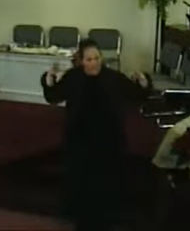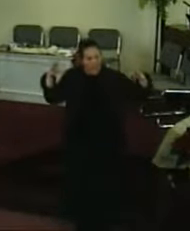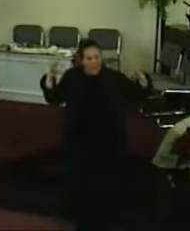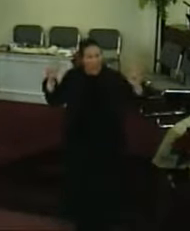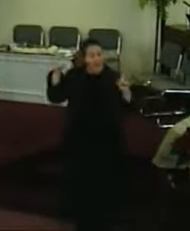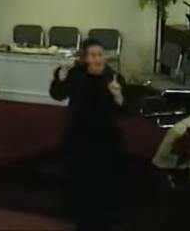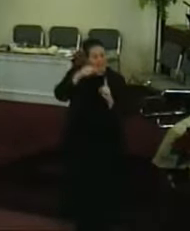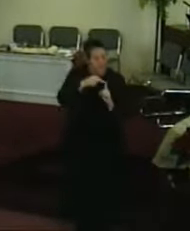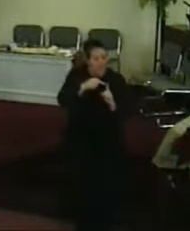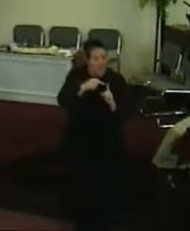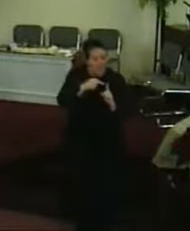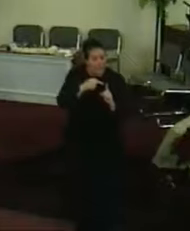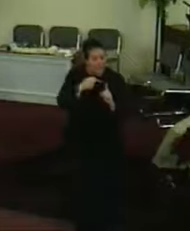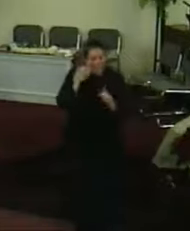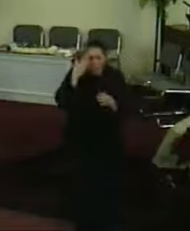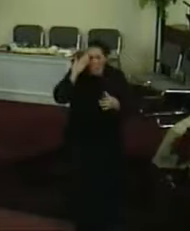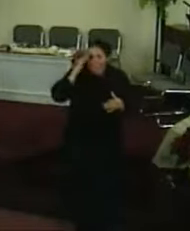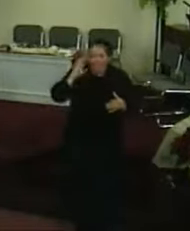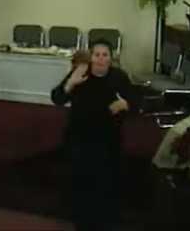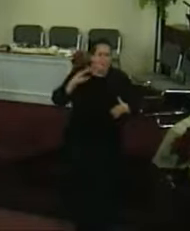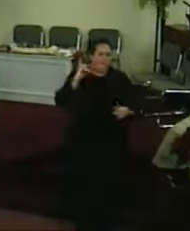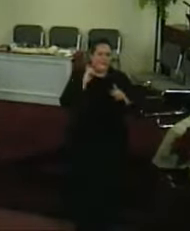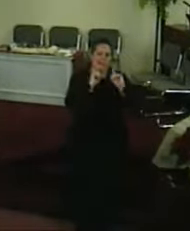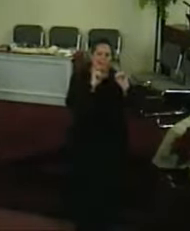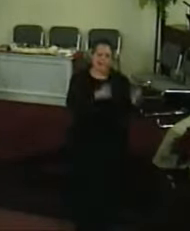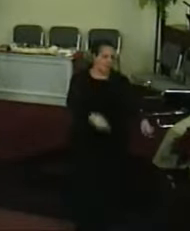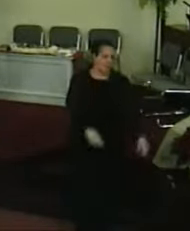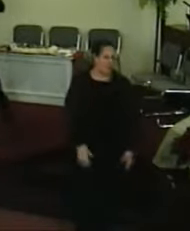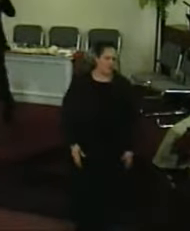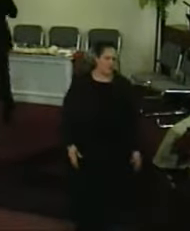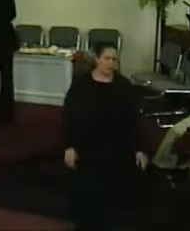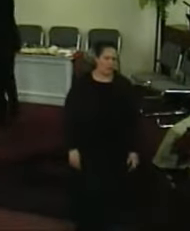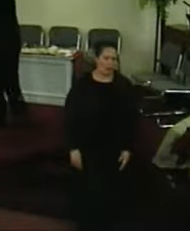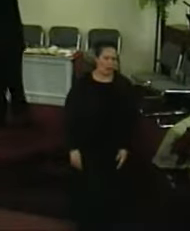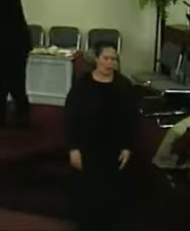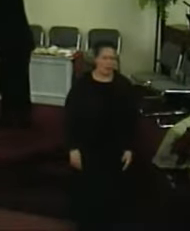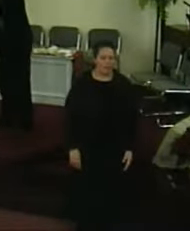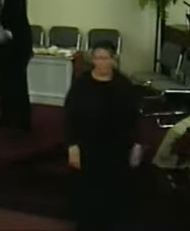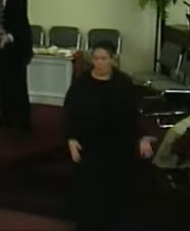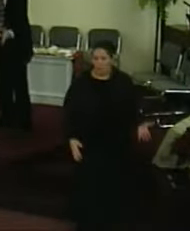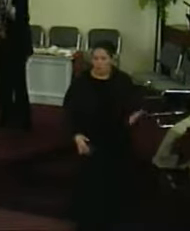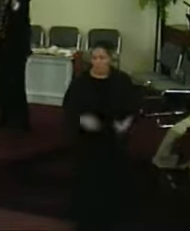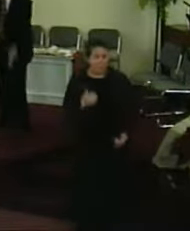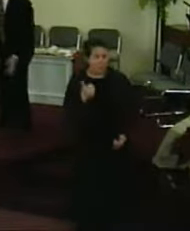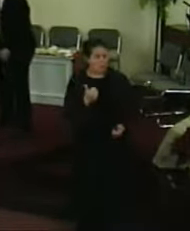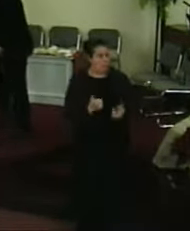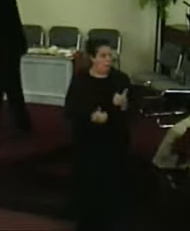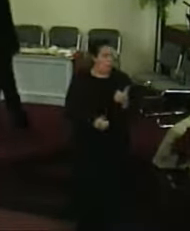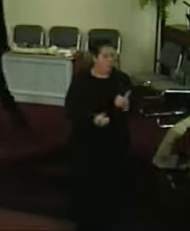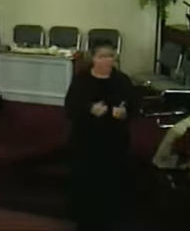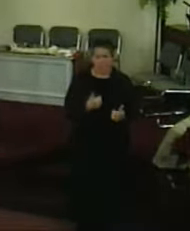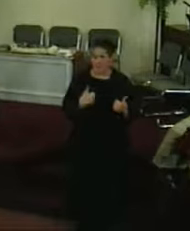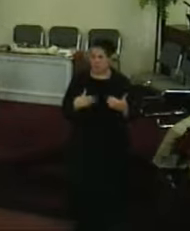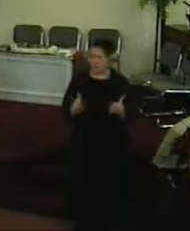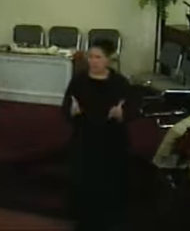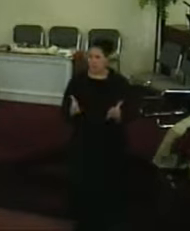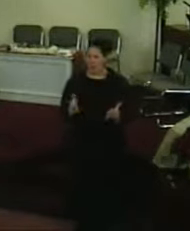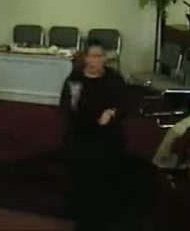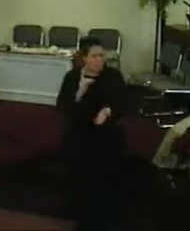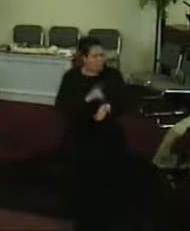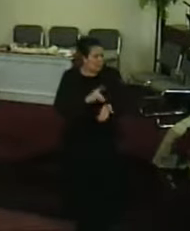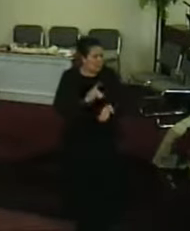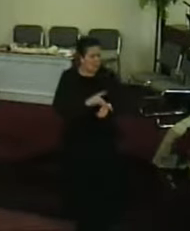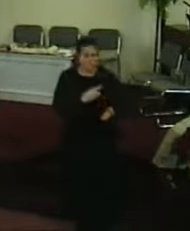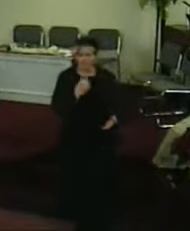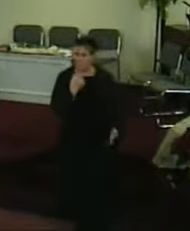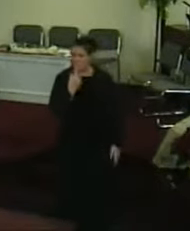until we don't know what the answer is. We don't know which way to. The doctor said it. The doctor knows what he's